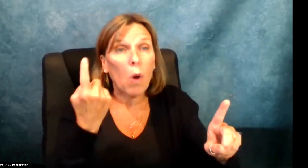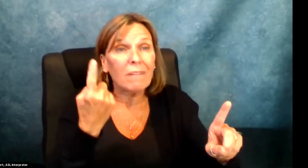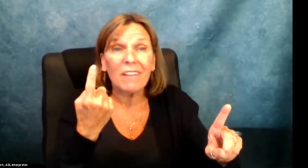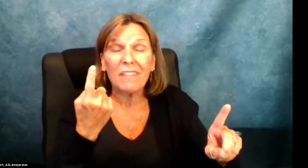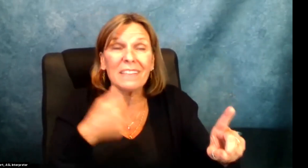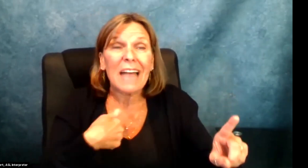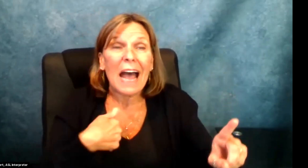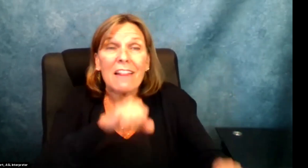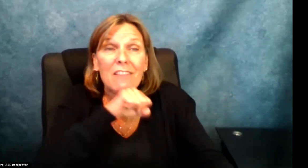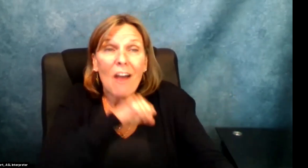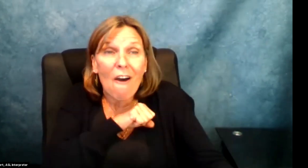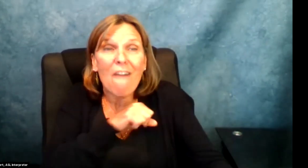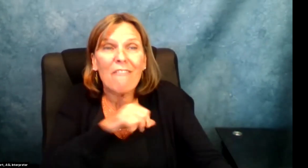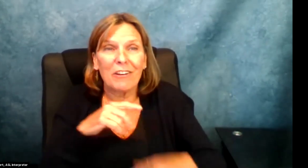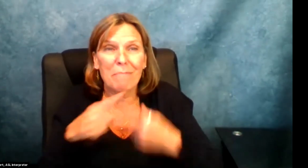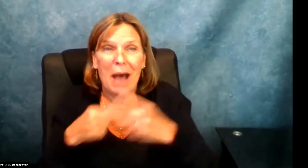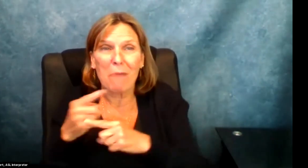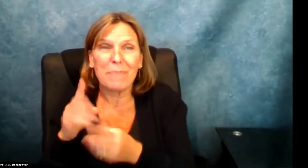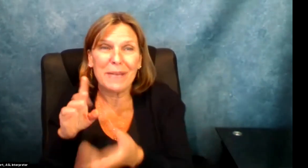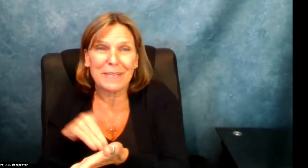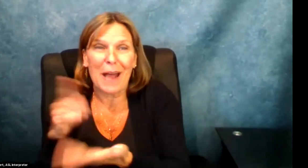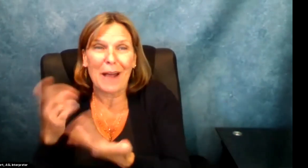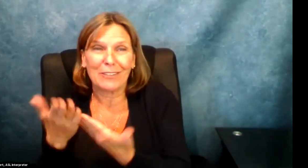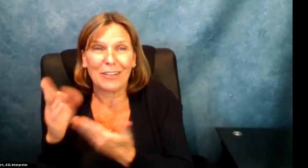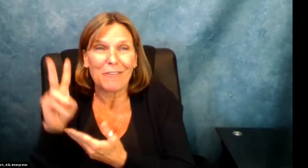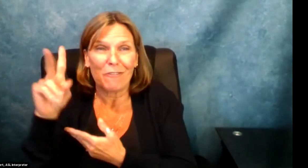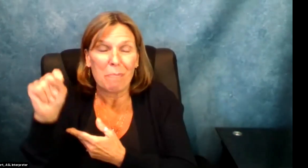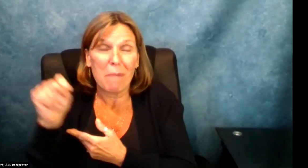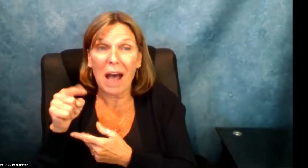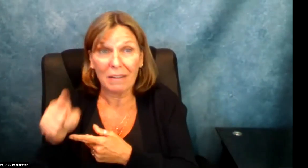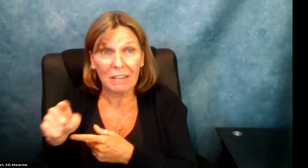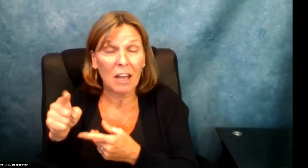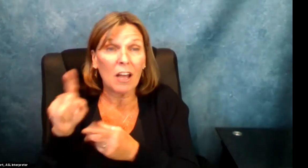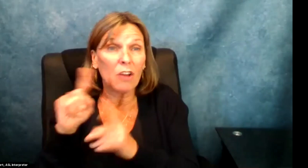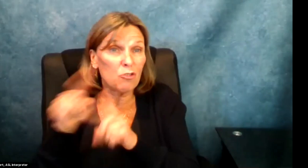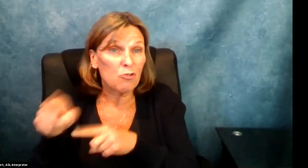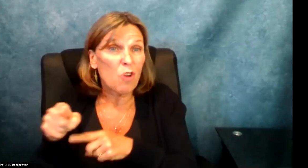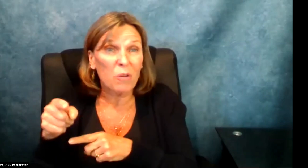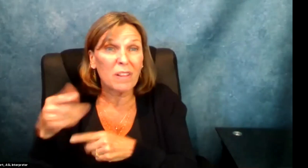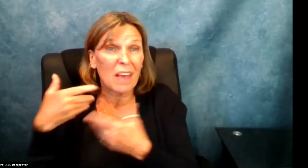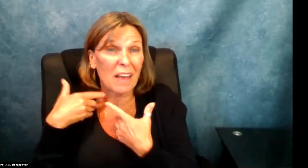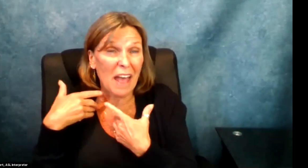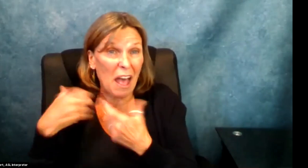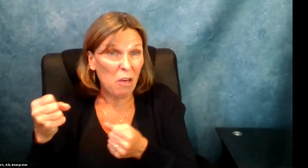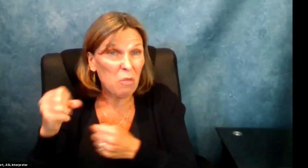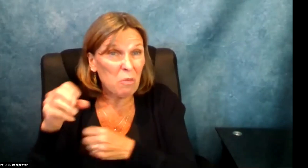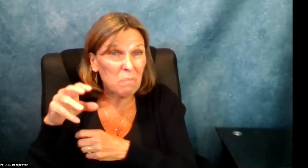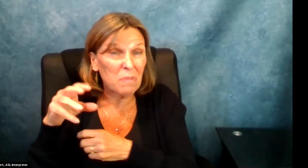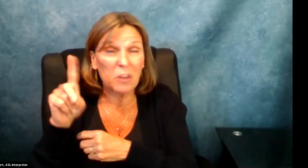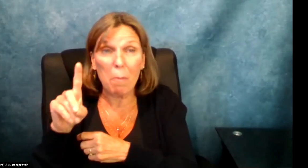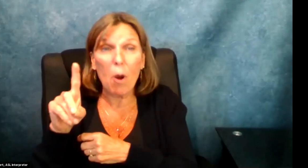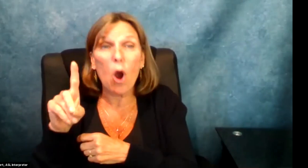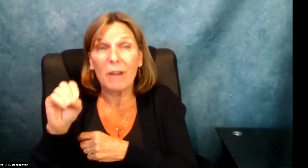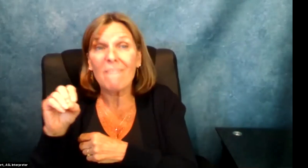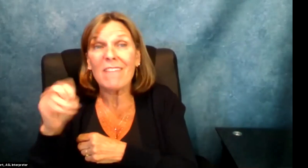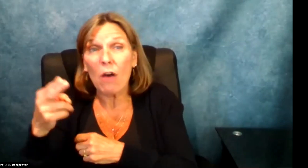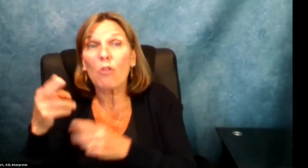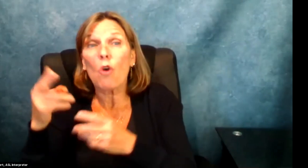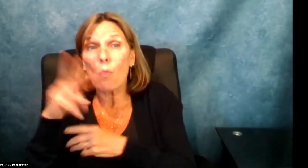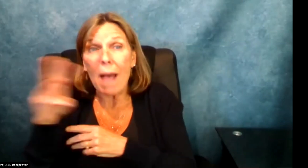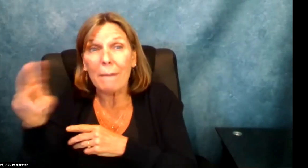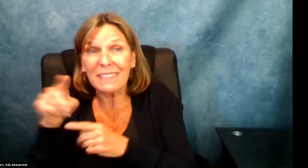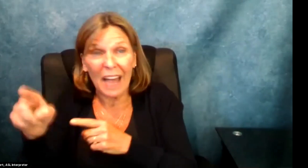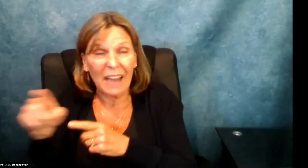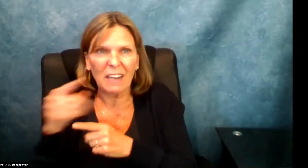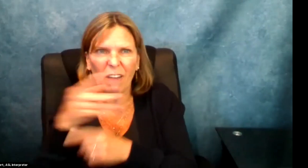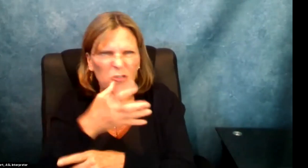go to the Vermont Department of Health website and you want information on COVID vaccine and COVID in Vermont, you can get the